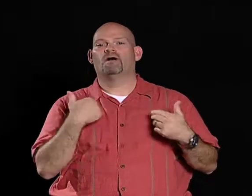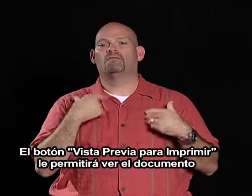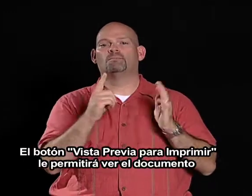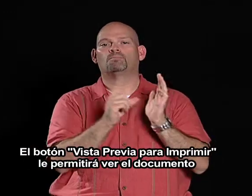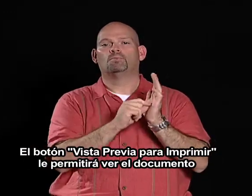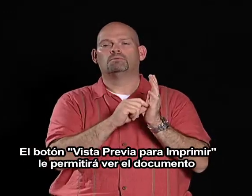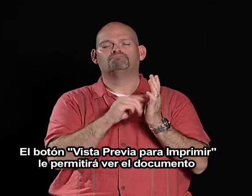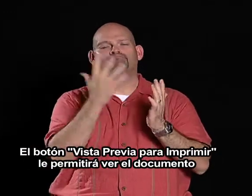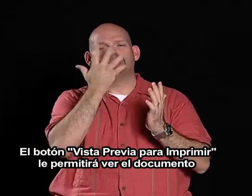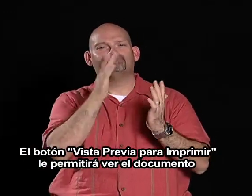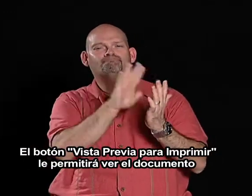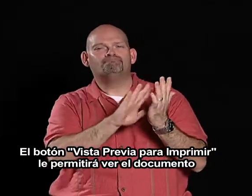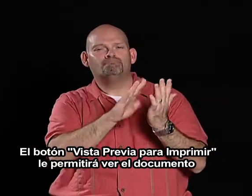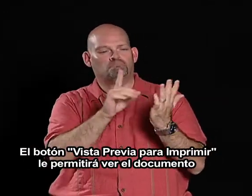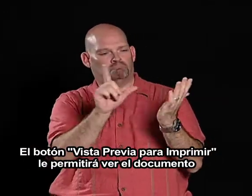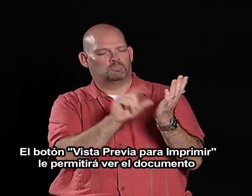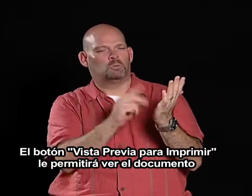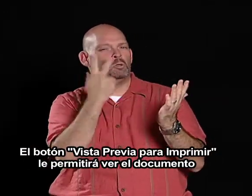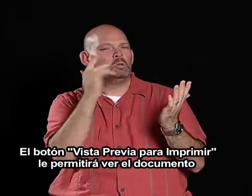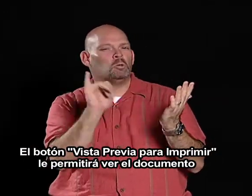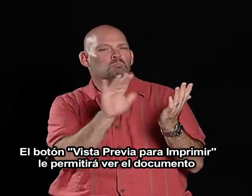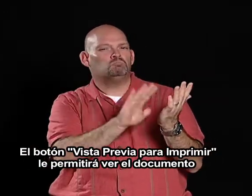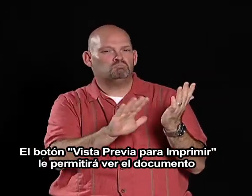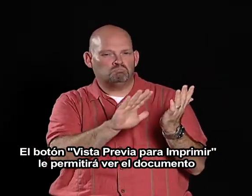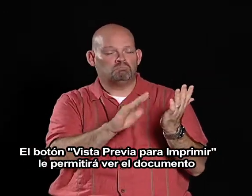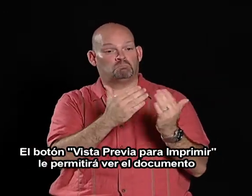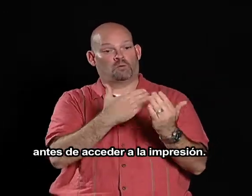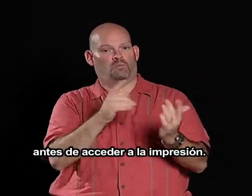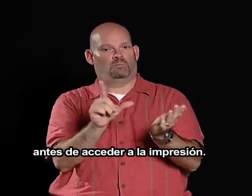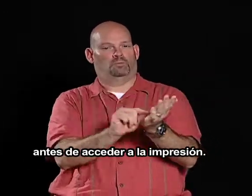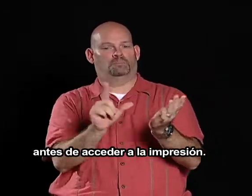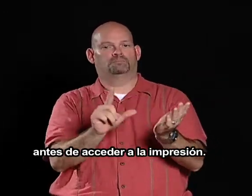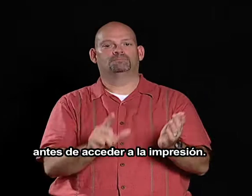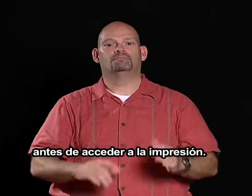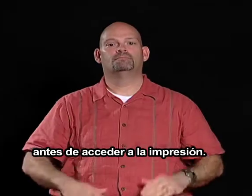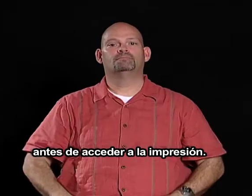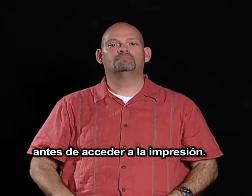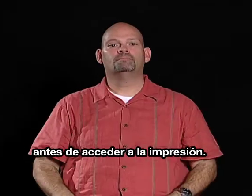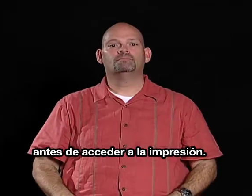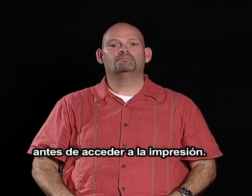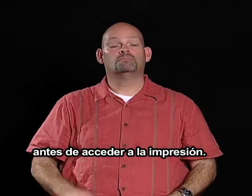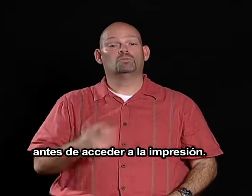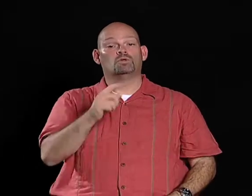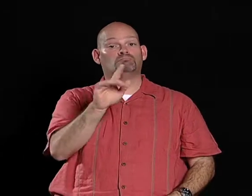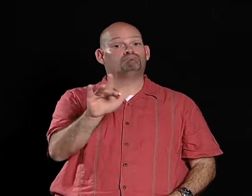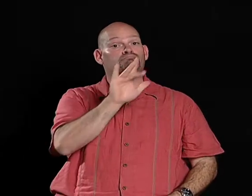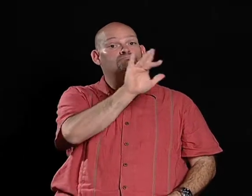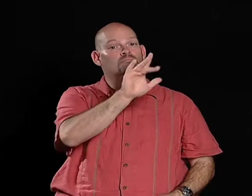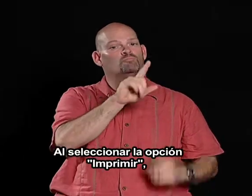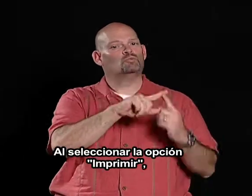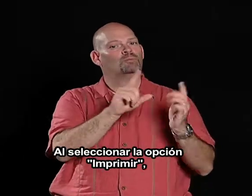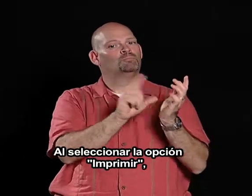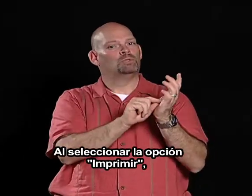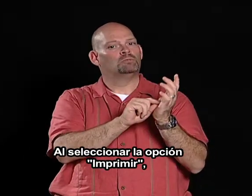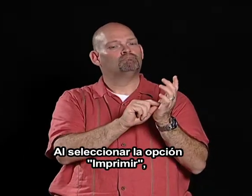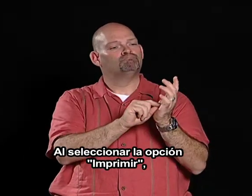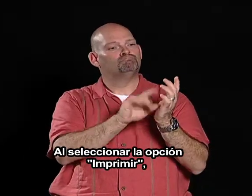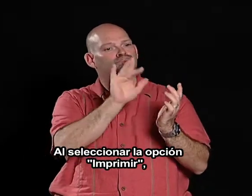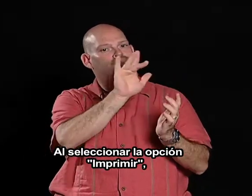The Print Preview will allow you to see your document before agreeing to print. When you select the Print